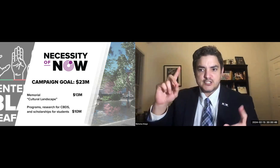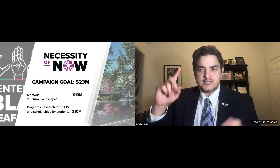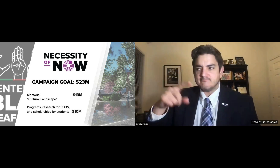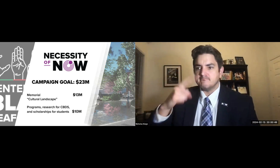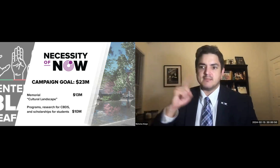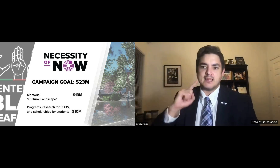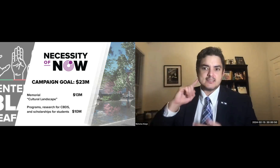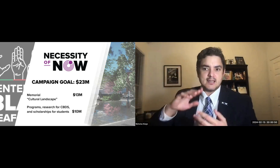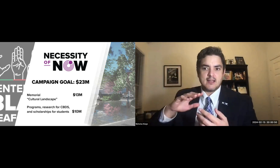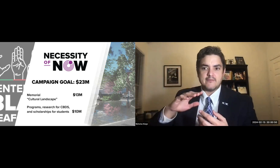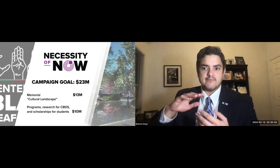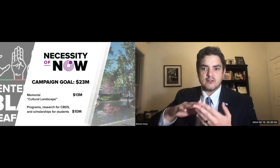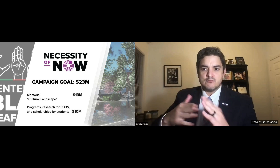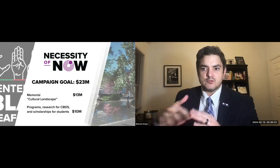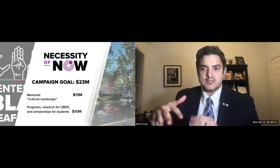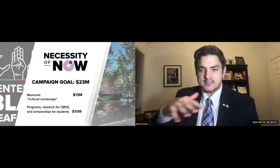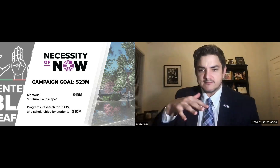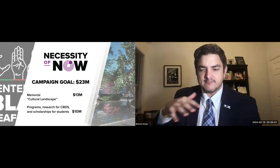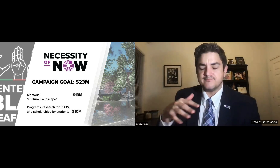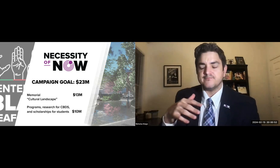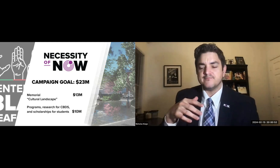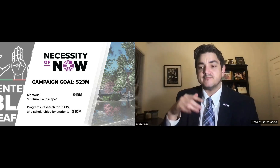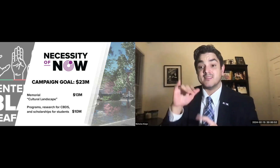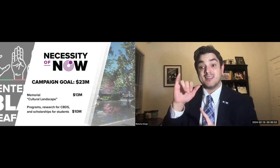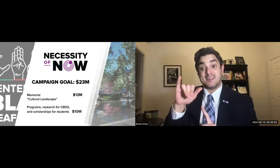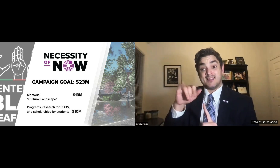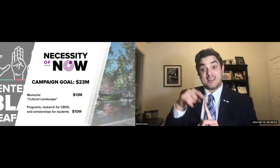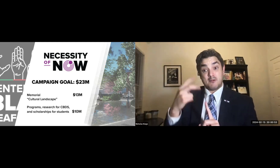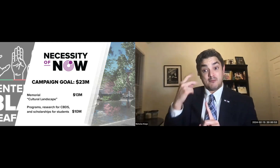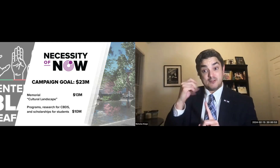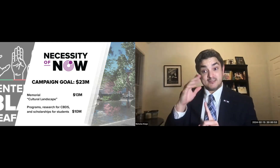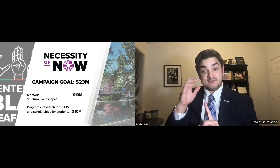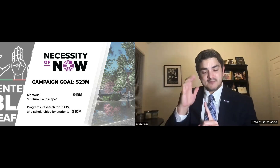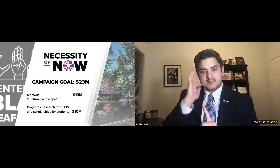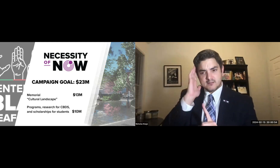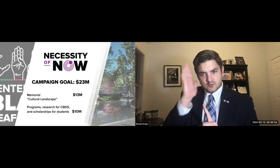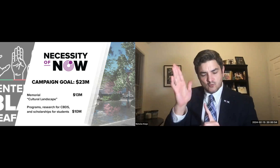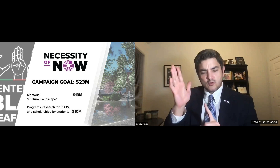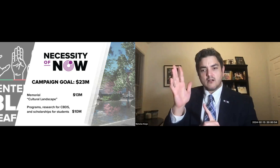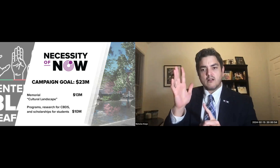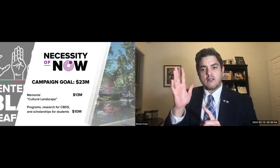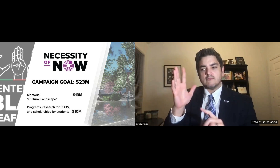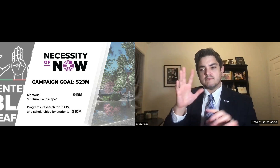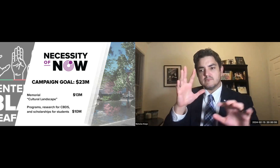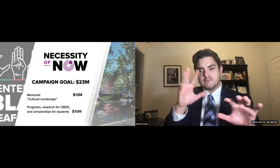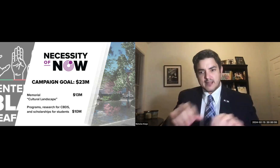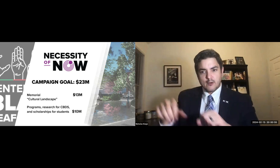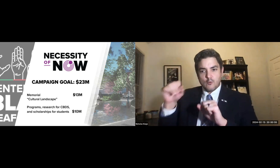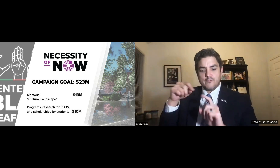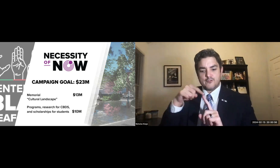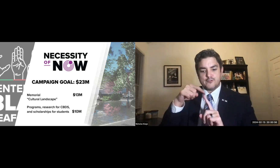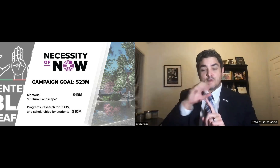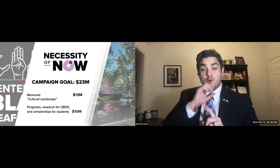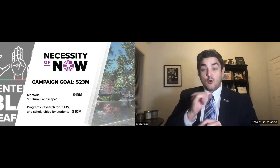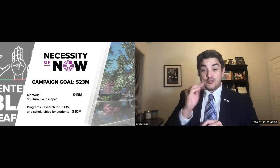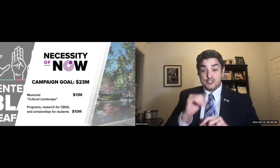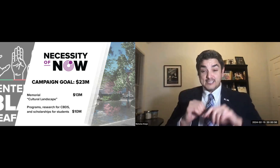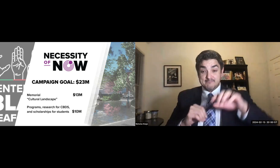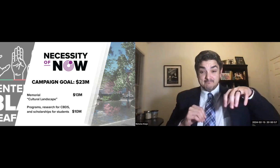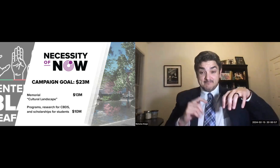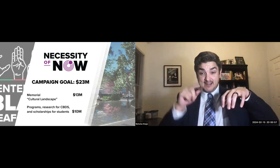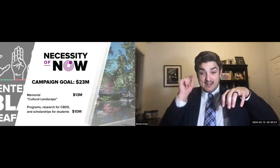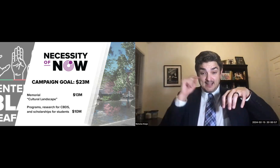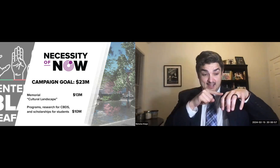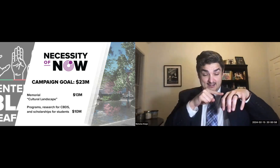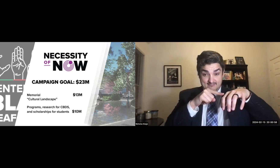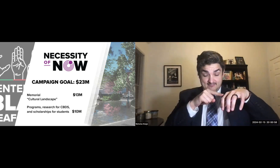largest landmarks to Black deaf education for the Black deaf community established. So